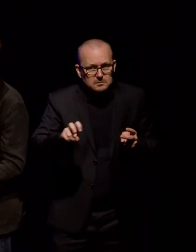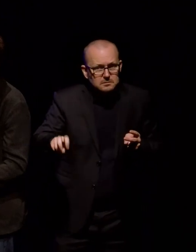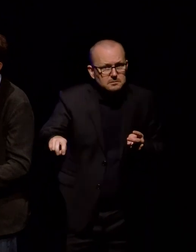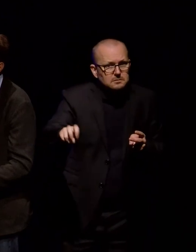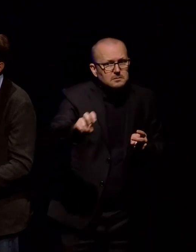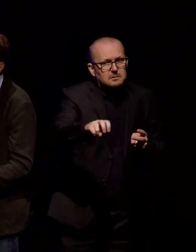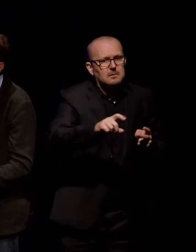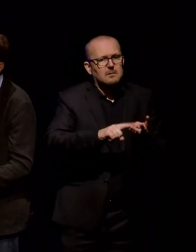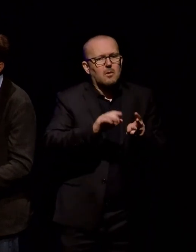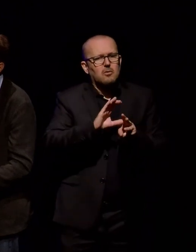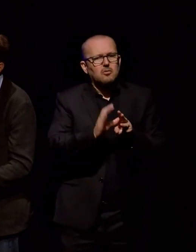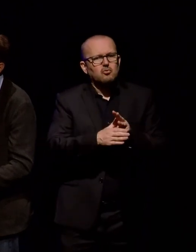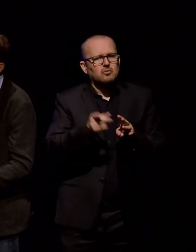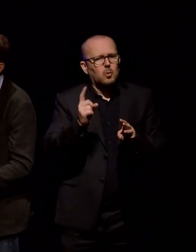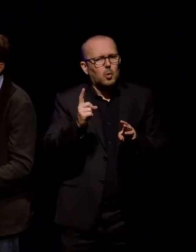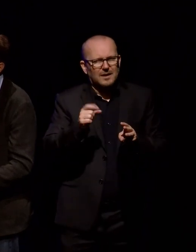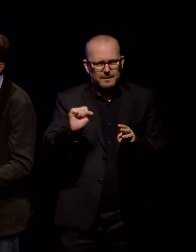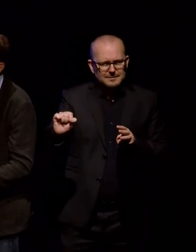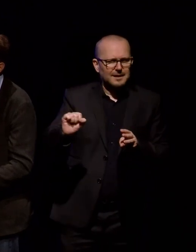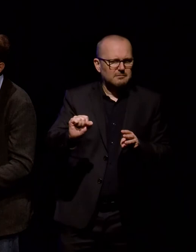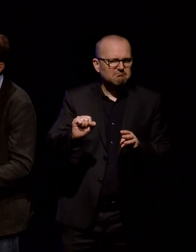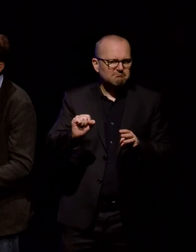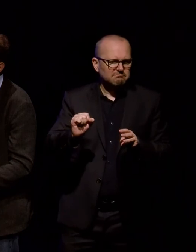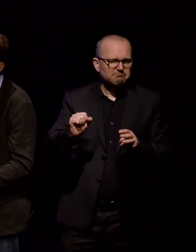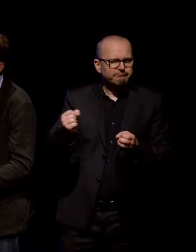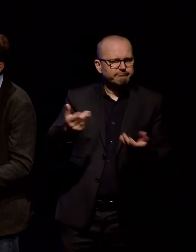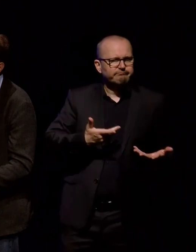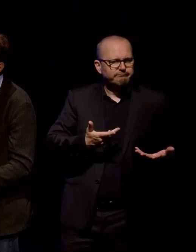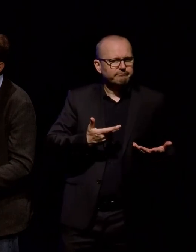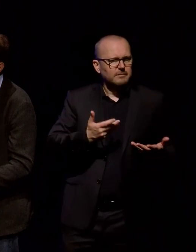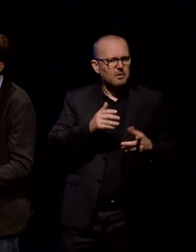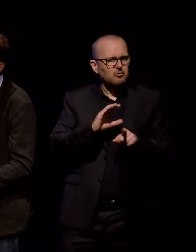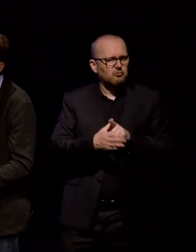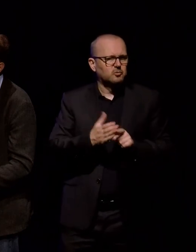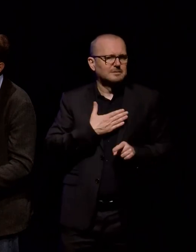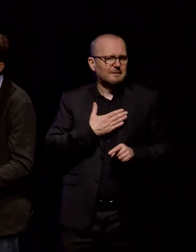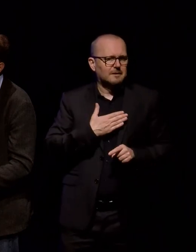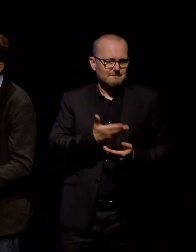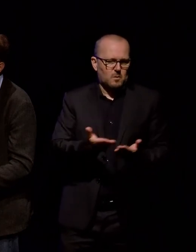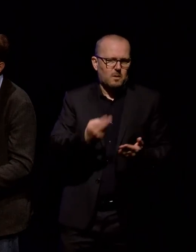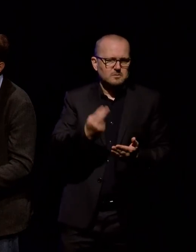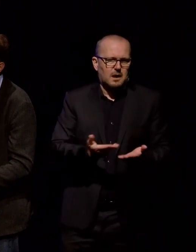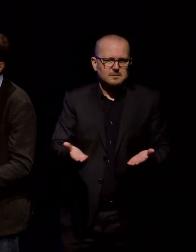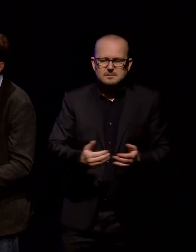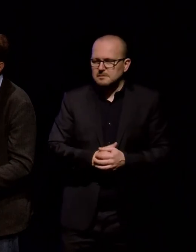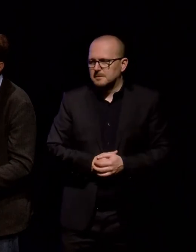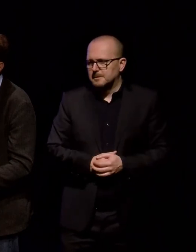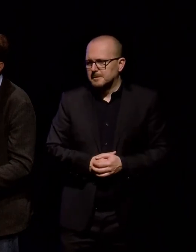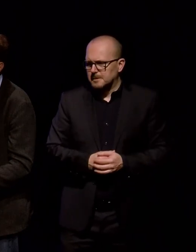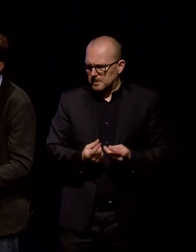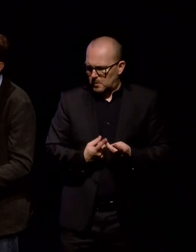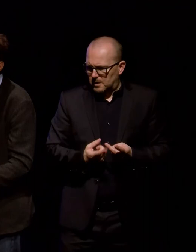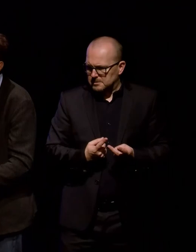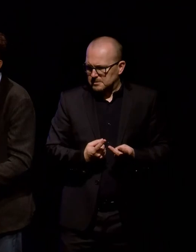these things are part of a sort of Indigenous level of safety that we need to provide for the artist and the communities. What else is there?